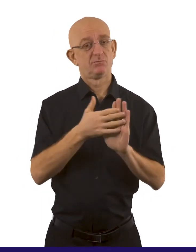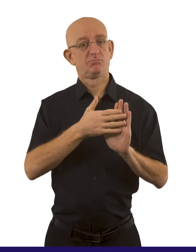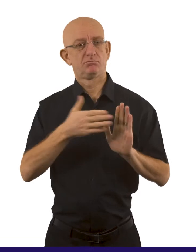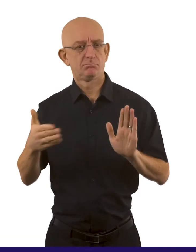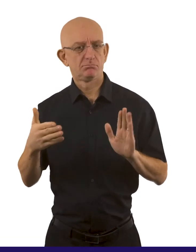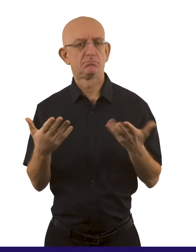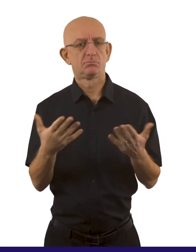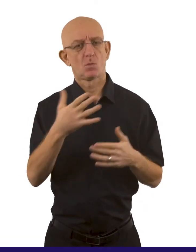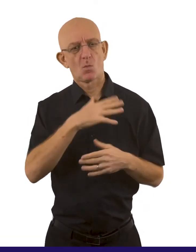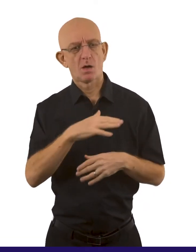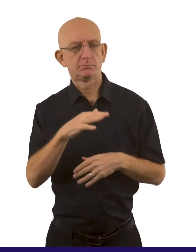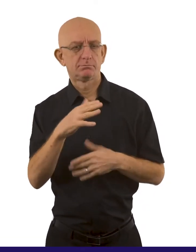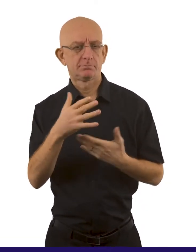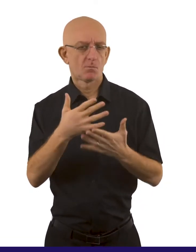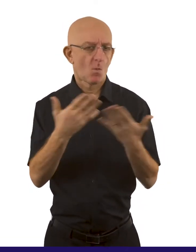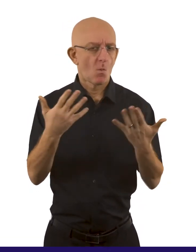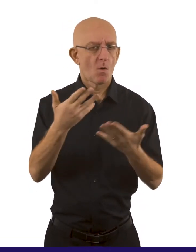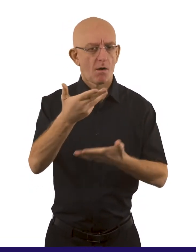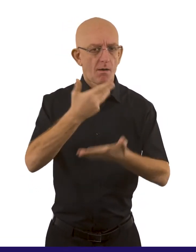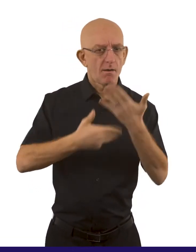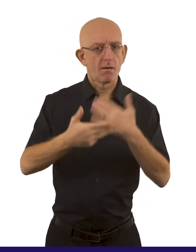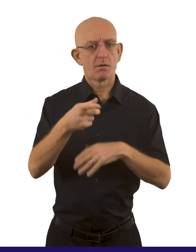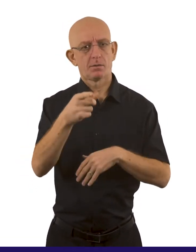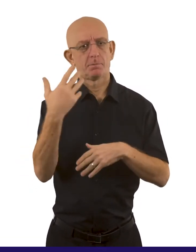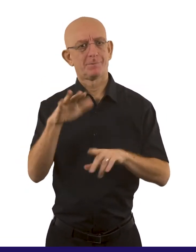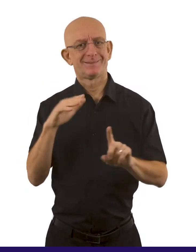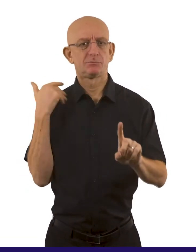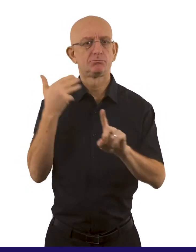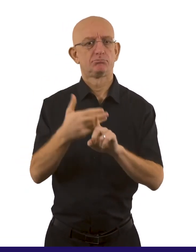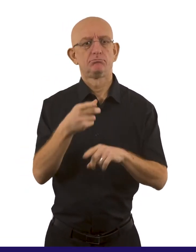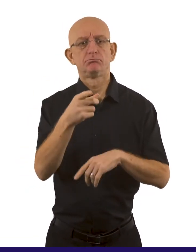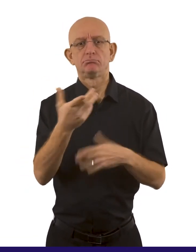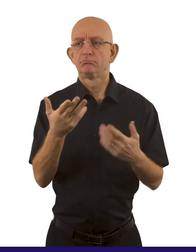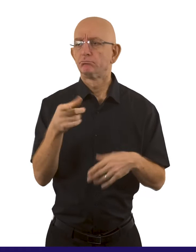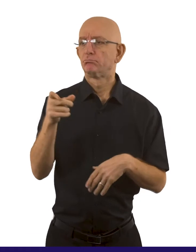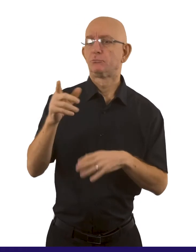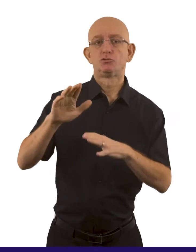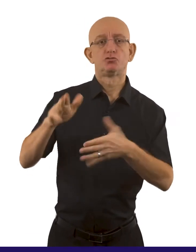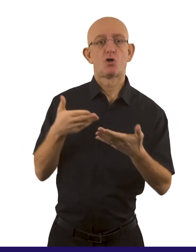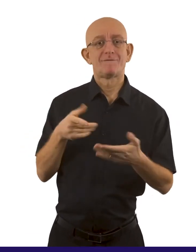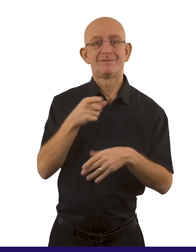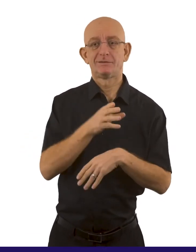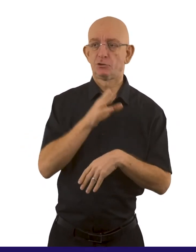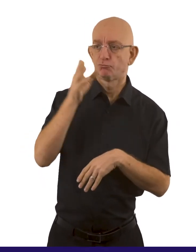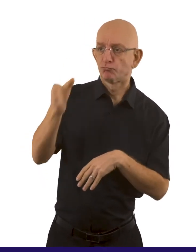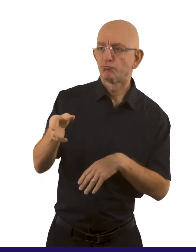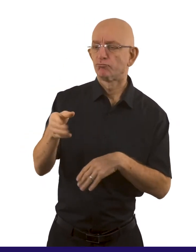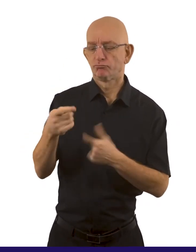In this section, we would like to know about your experiences of accessing services and being a part